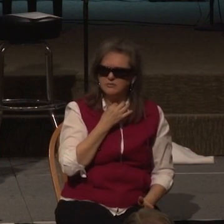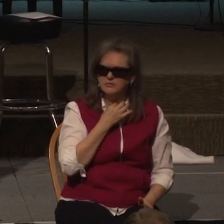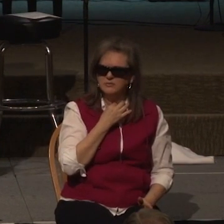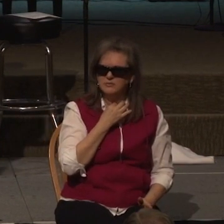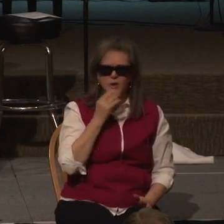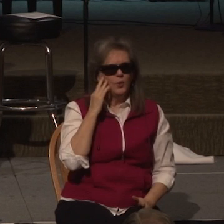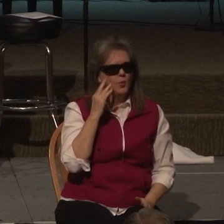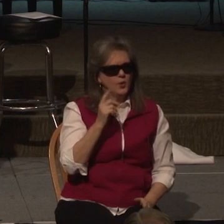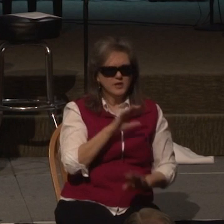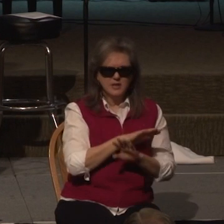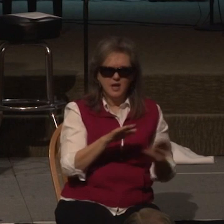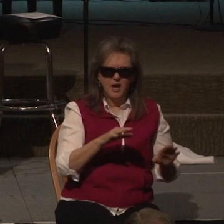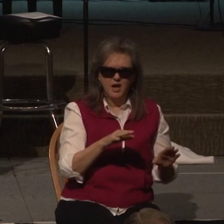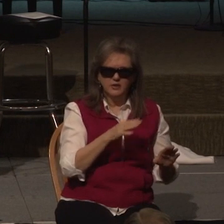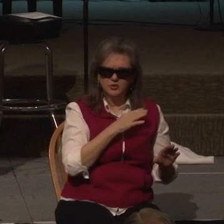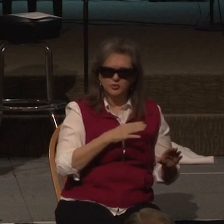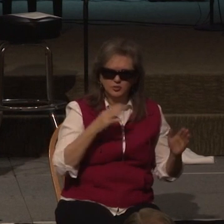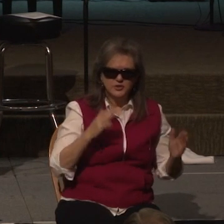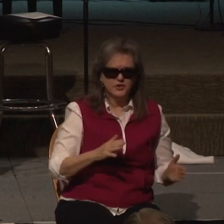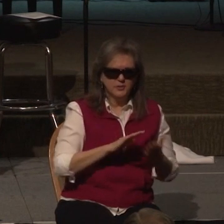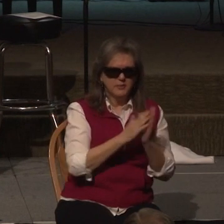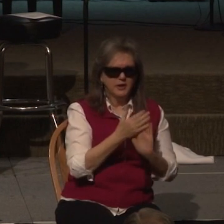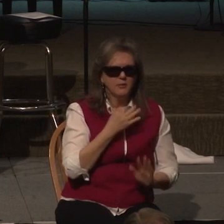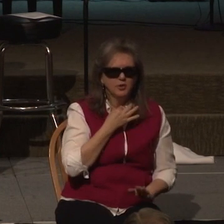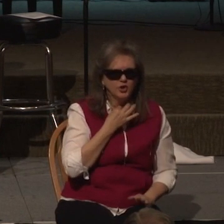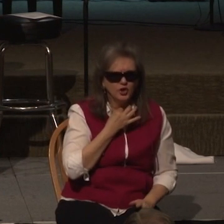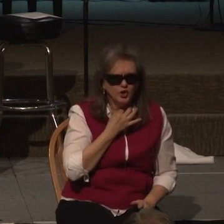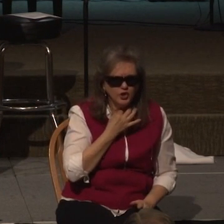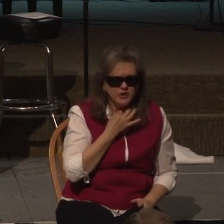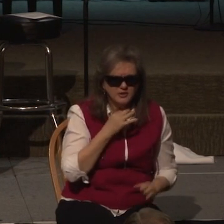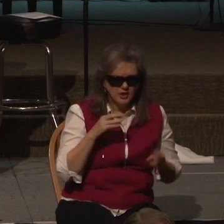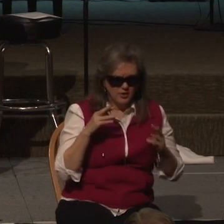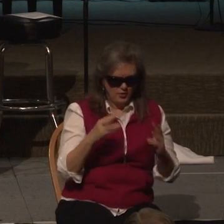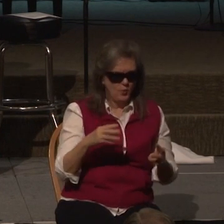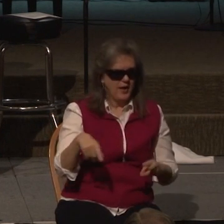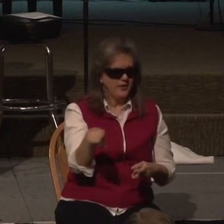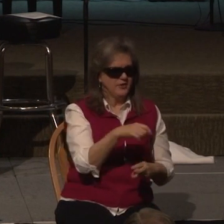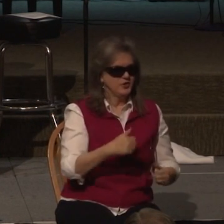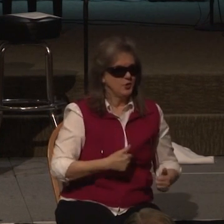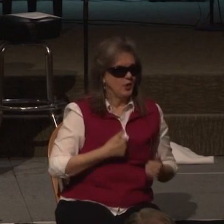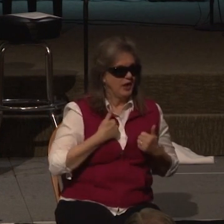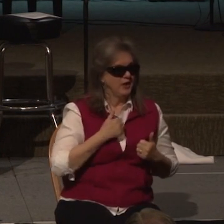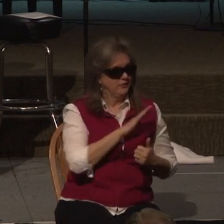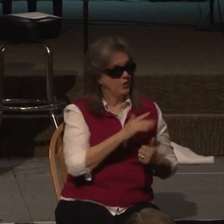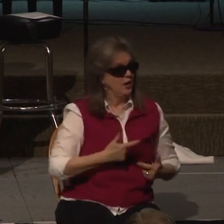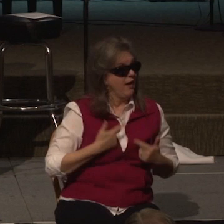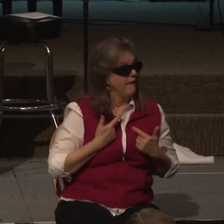Would non-Christians be curious with the way that you live your life?